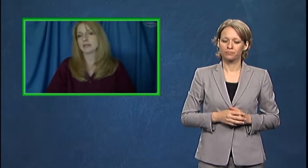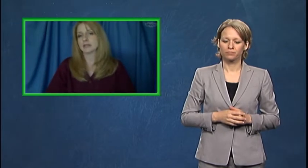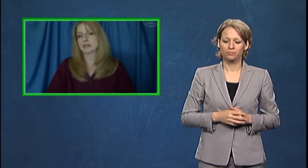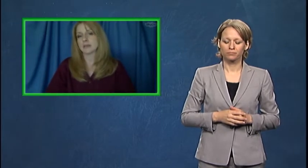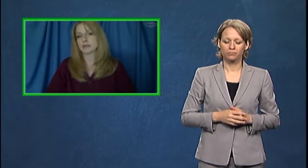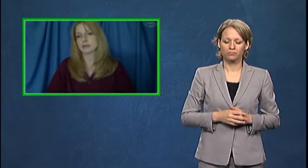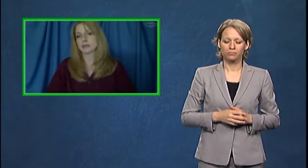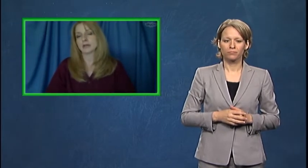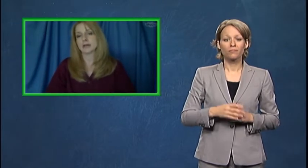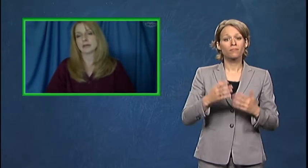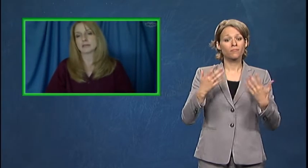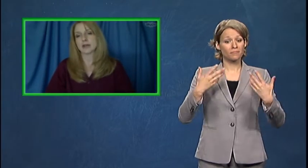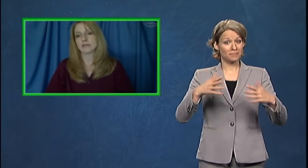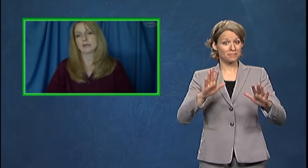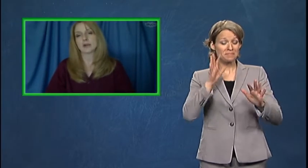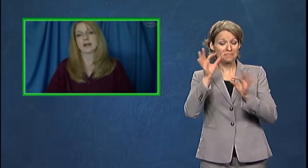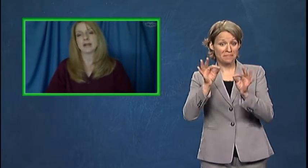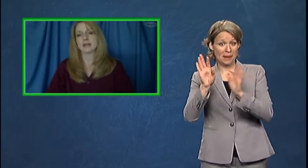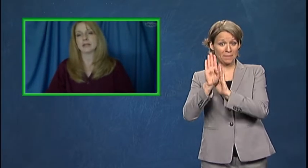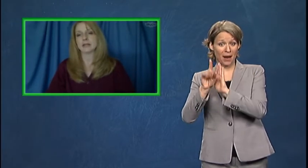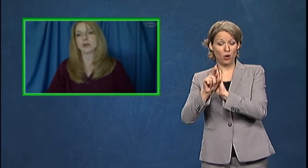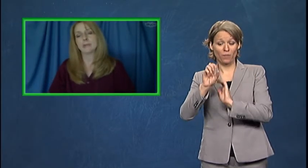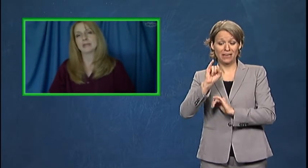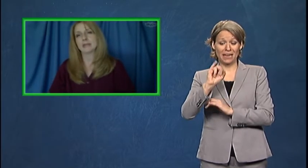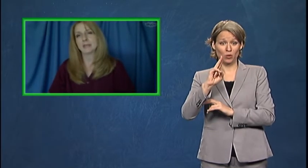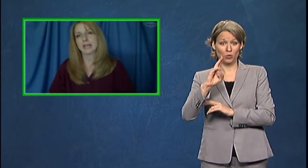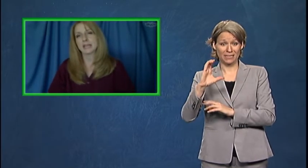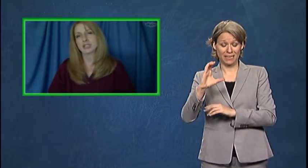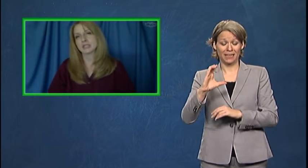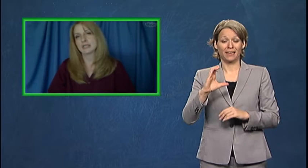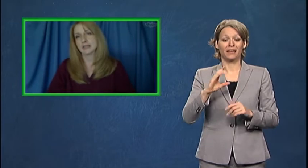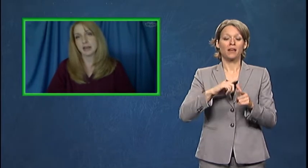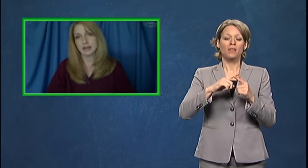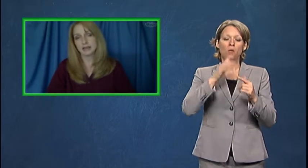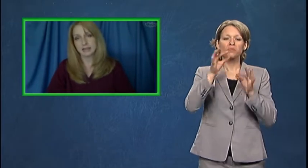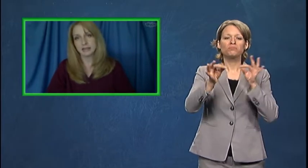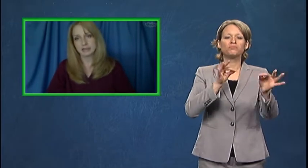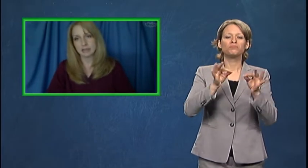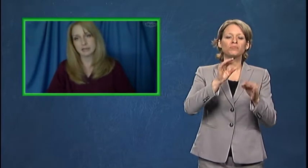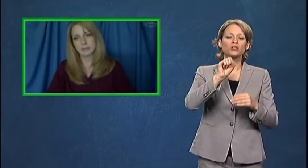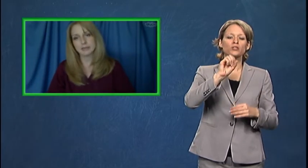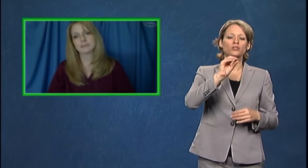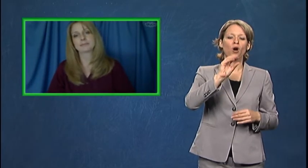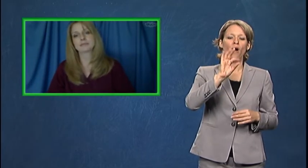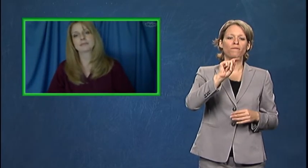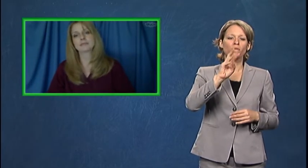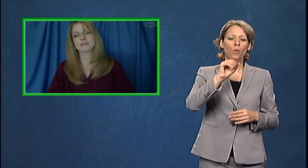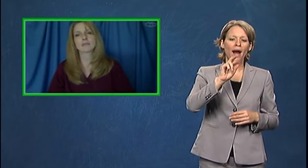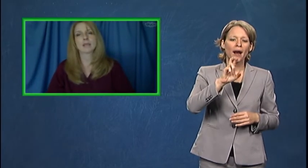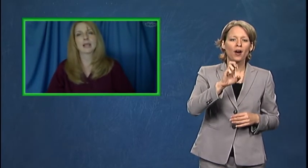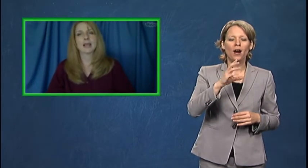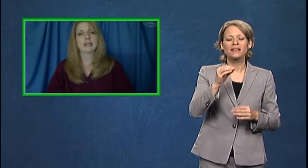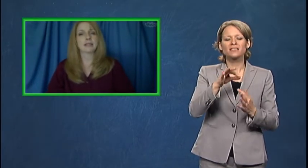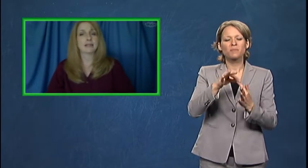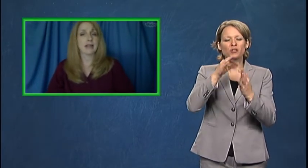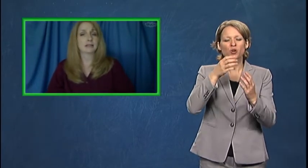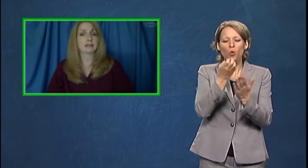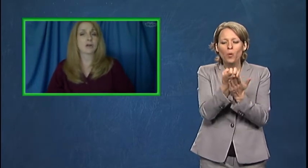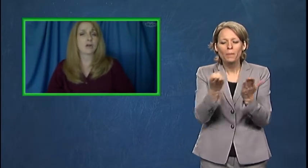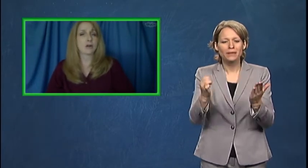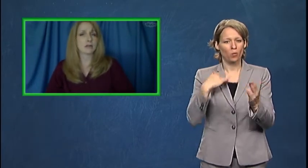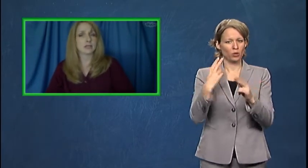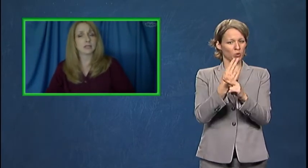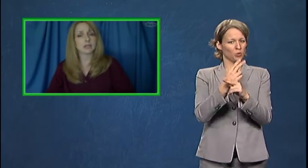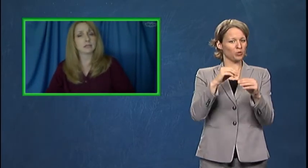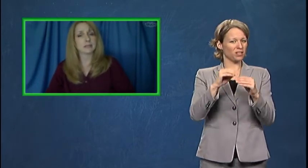to the special software and equipment implications in the higher ed environment. Then next I'll